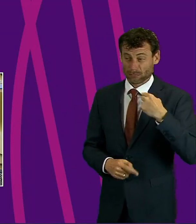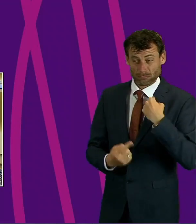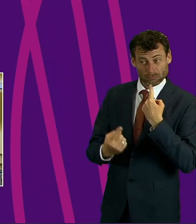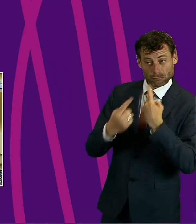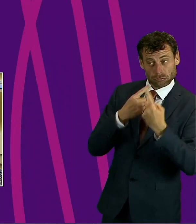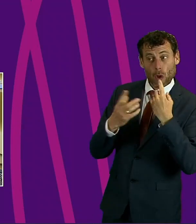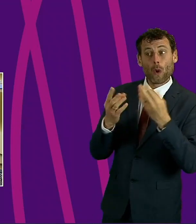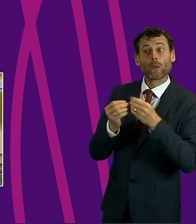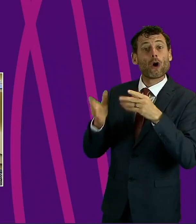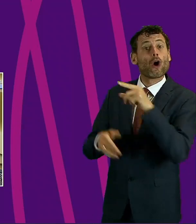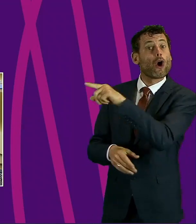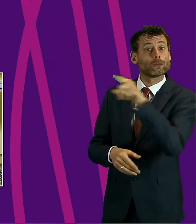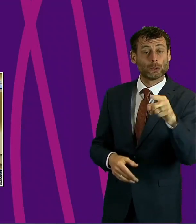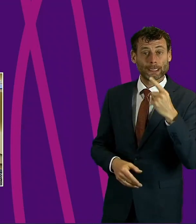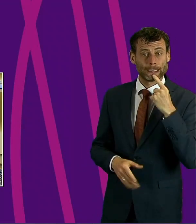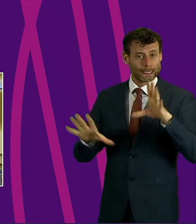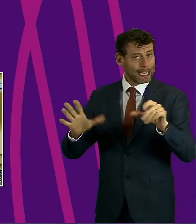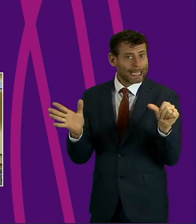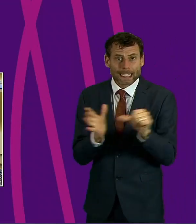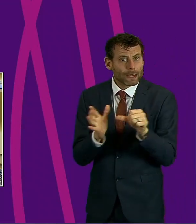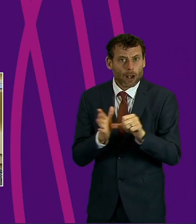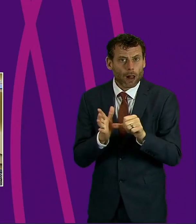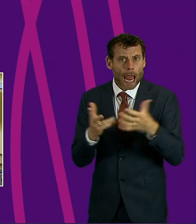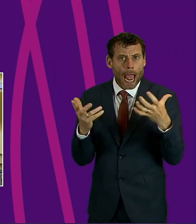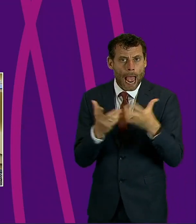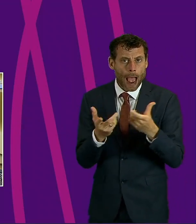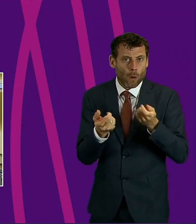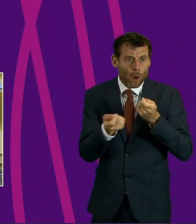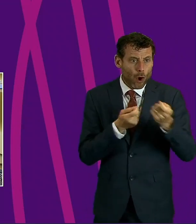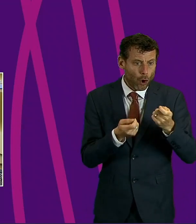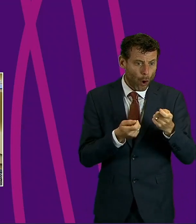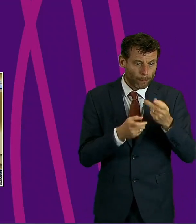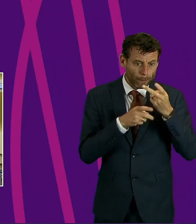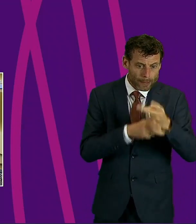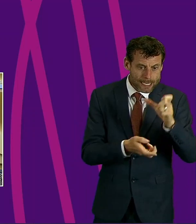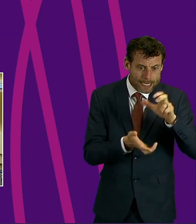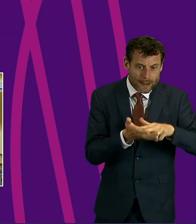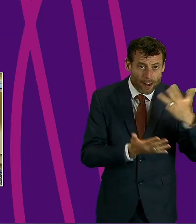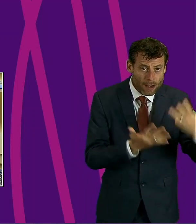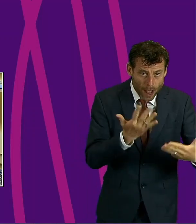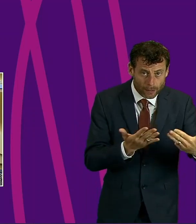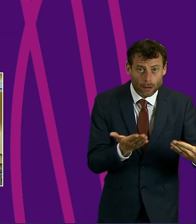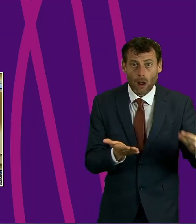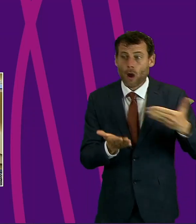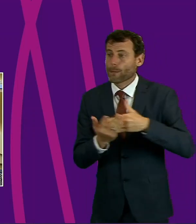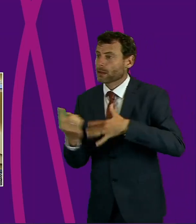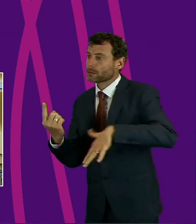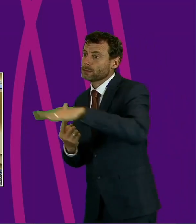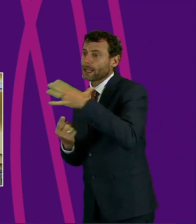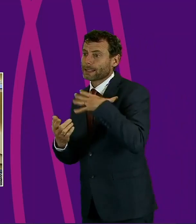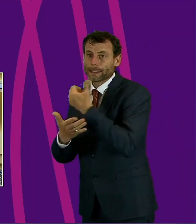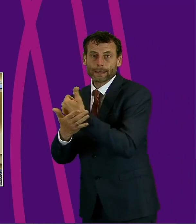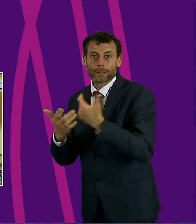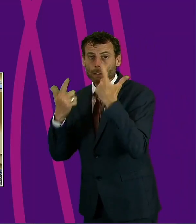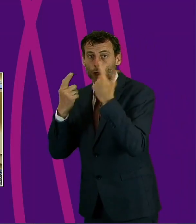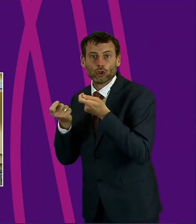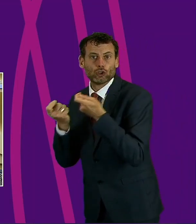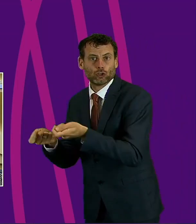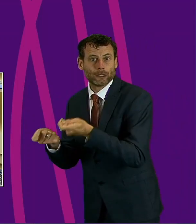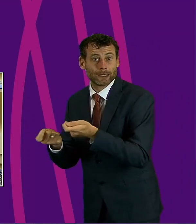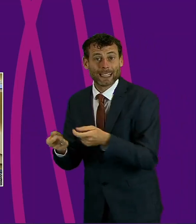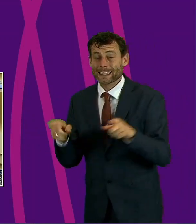virus has not gone away, and there are still significant concerns in our hospitals, as there are in care homes, which we are seeking to manage and